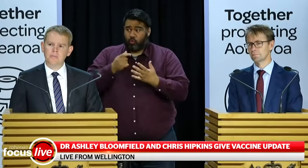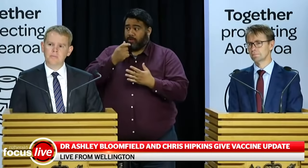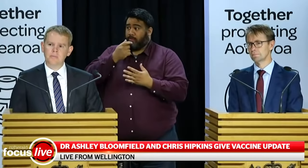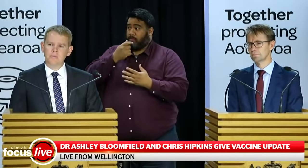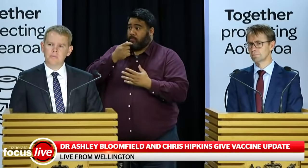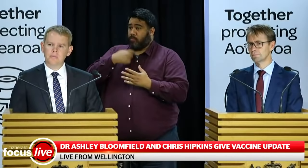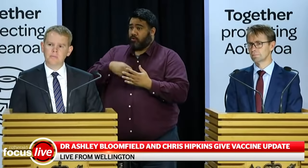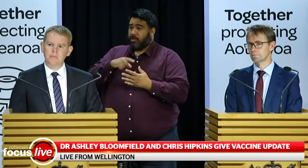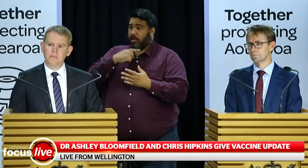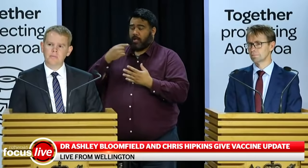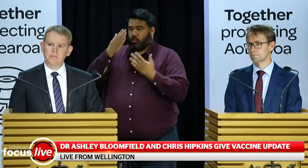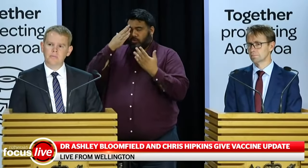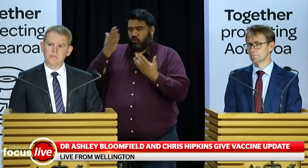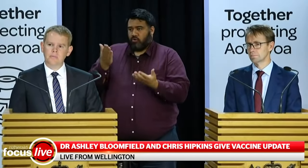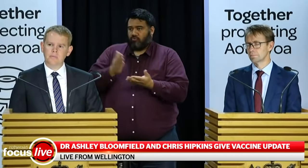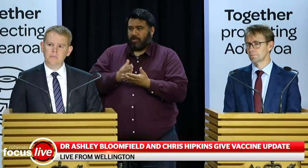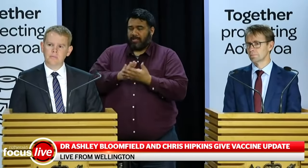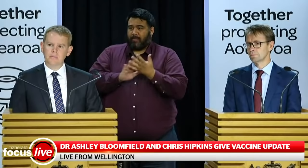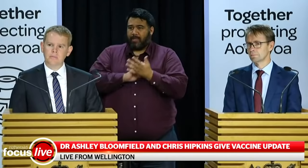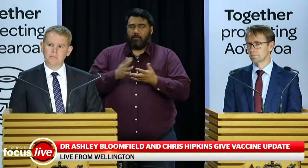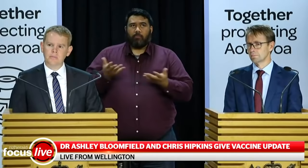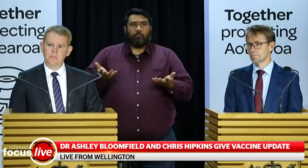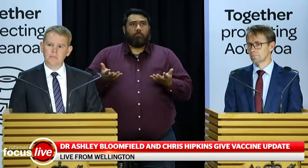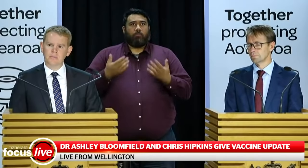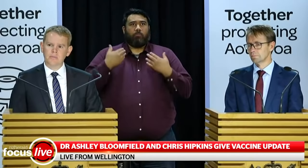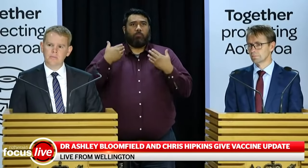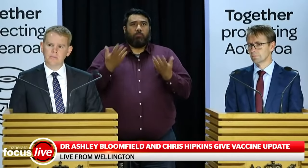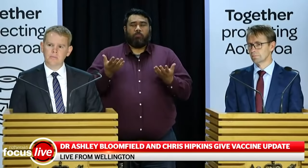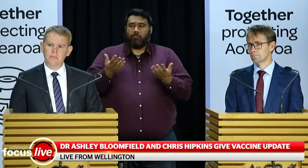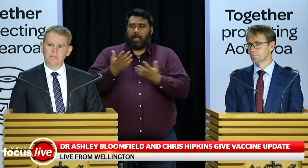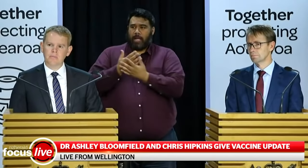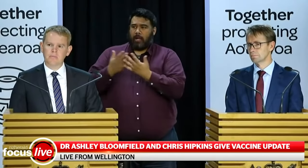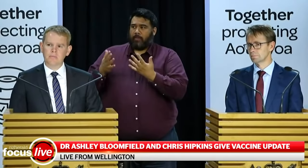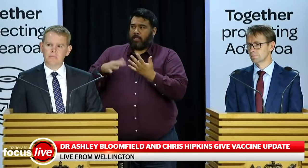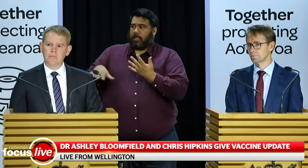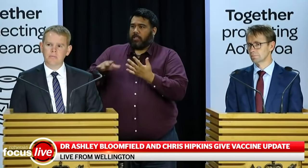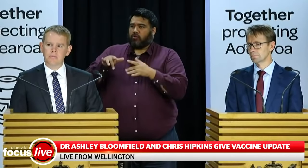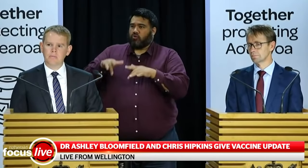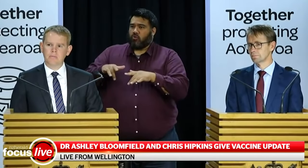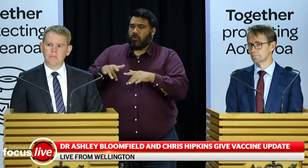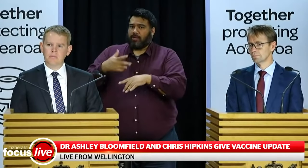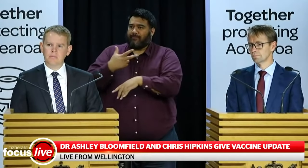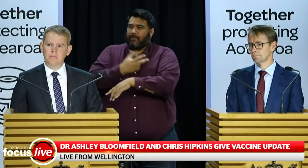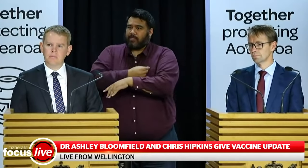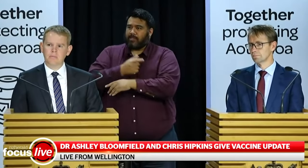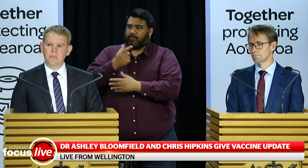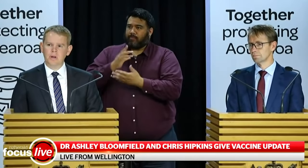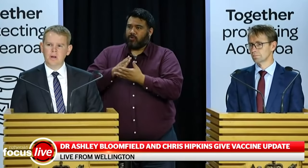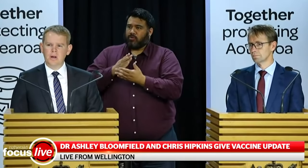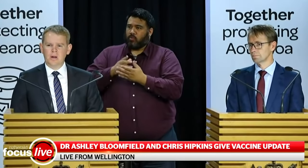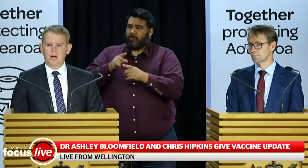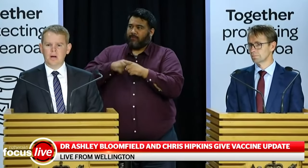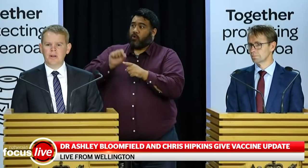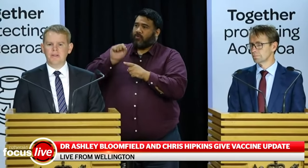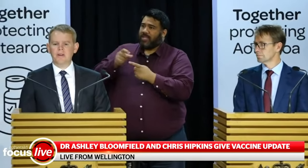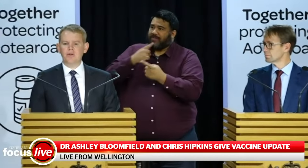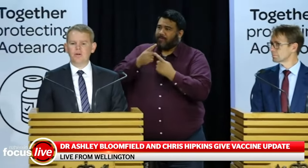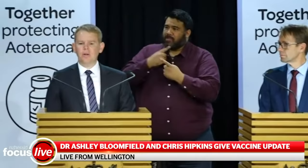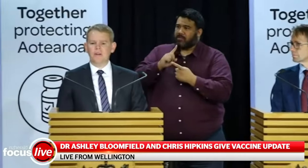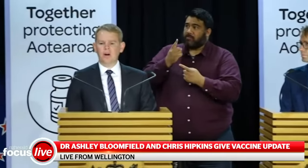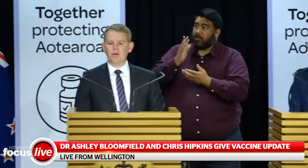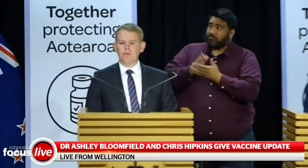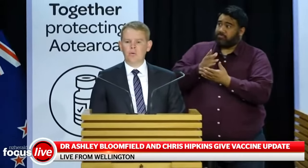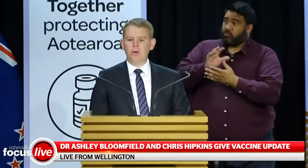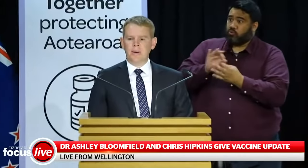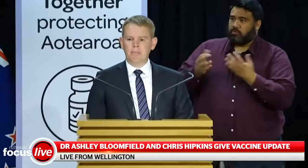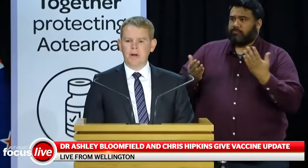that, do we? We're essentially flying blind as to how many that might be because we're reliant on an information from the employers who aren't on the register. I think if you look